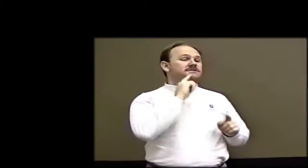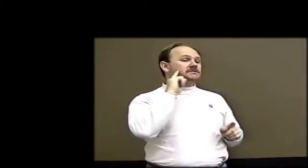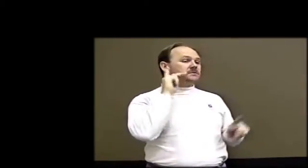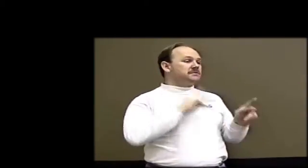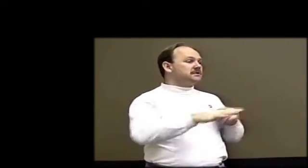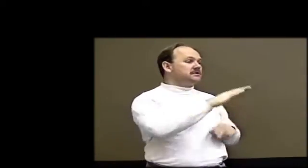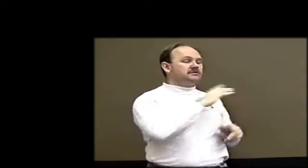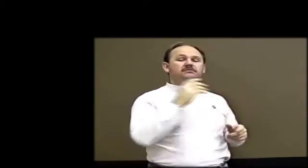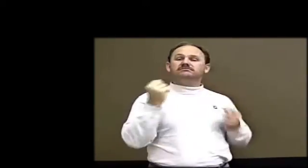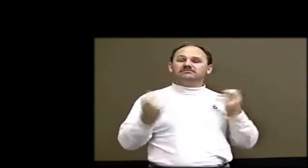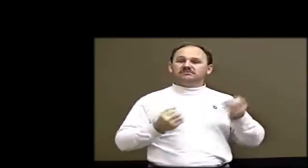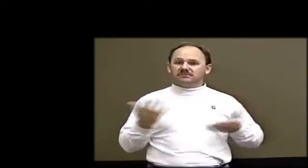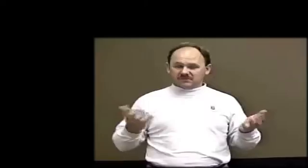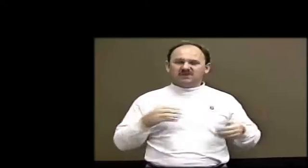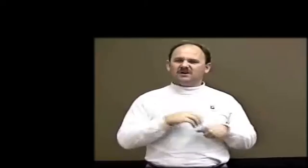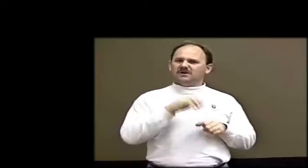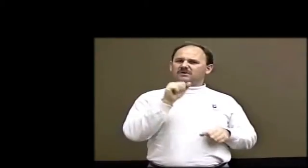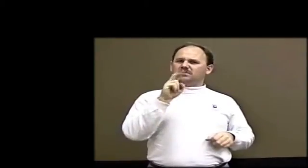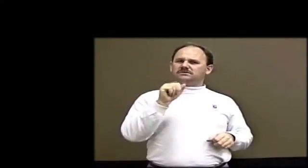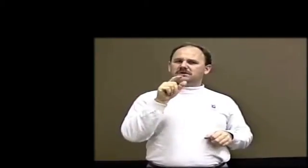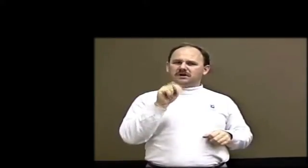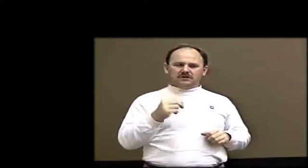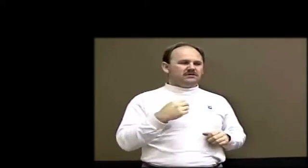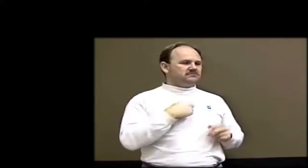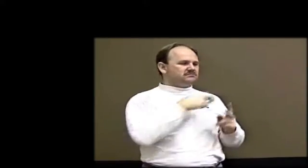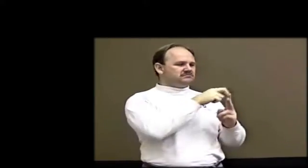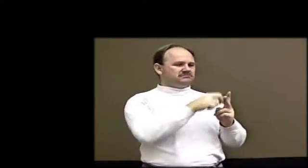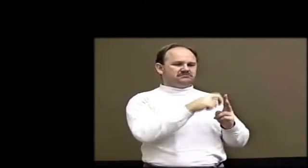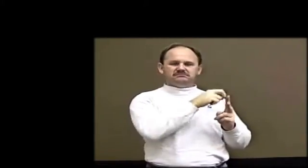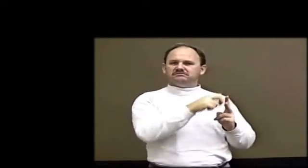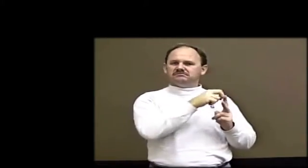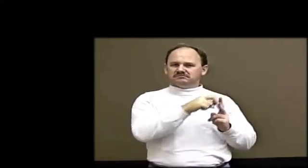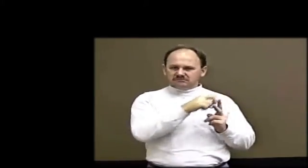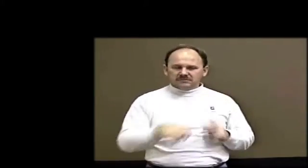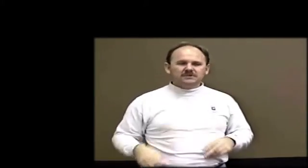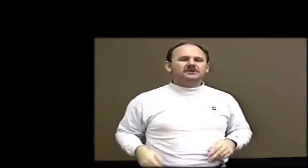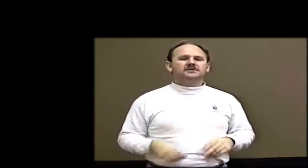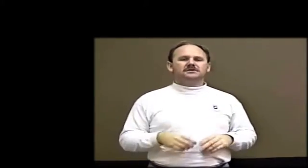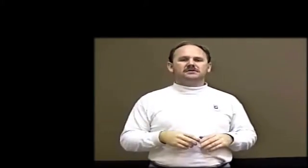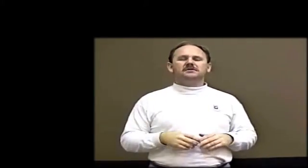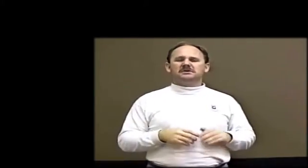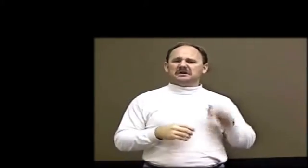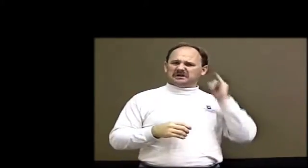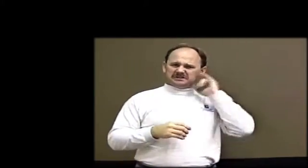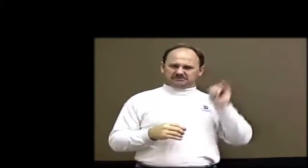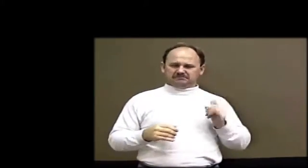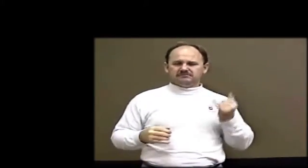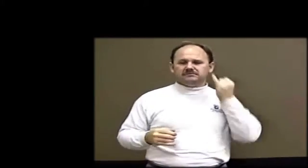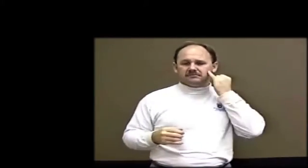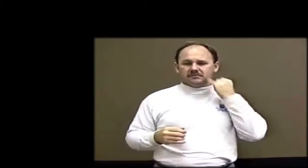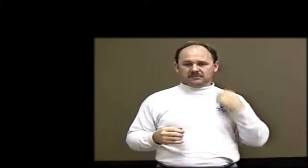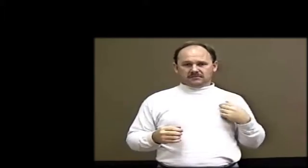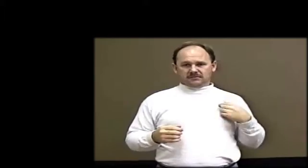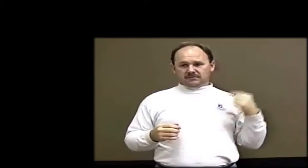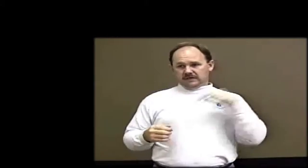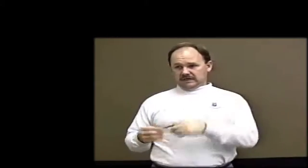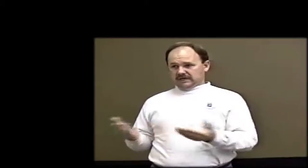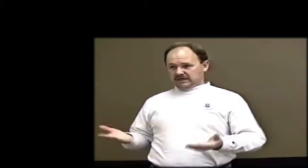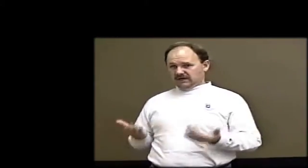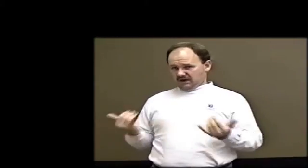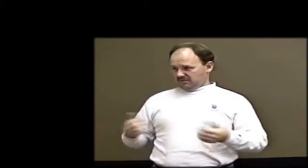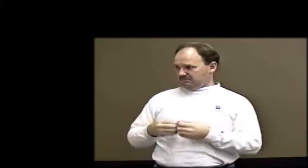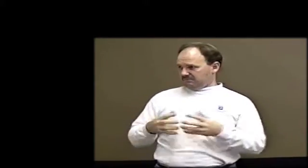Deaf people in Australia use sign language to communicate, so they swap back and forth between English and ASL Sign Language. If more people from Australia came